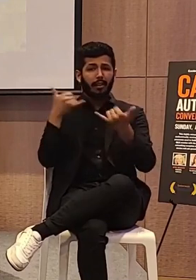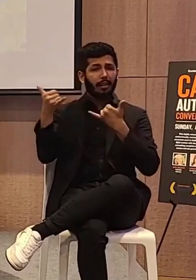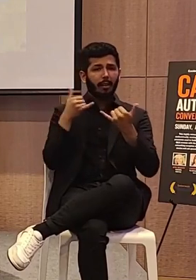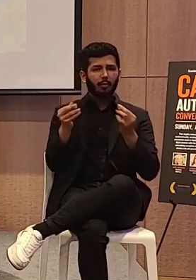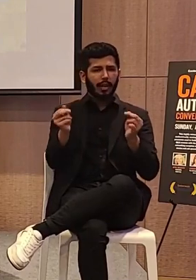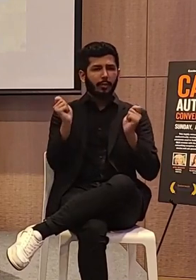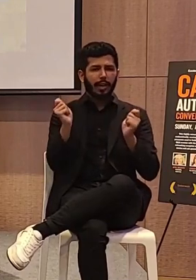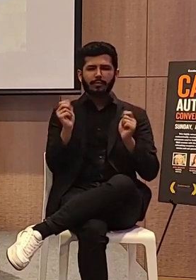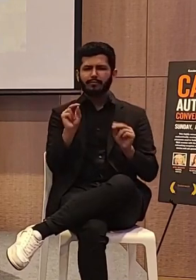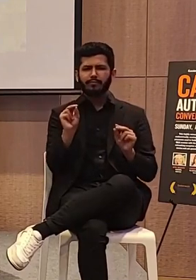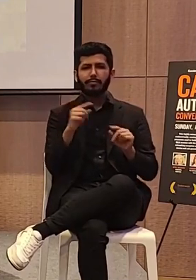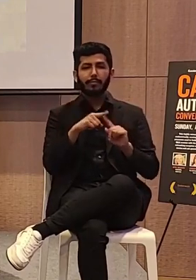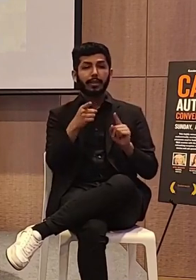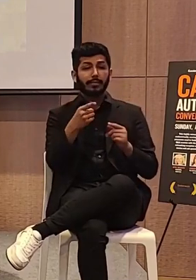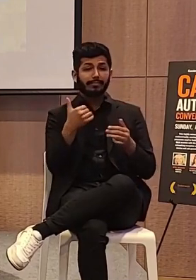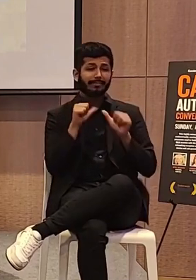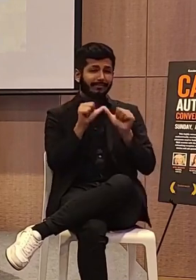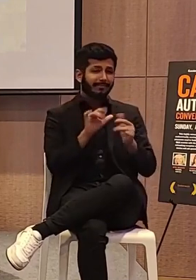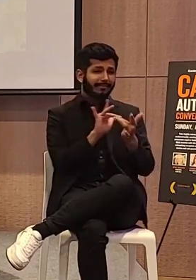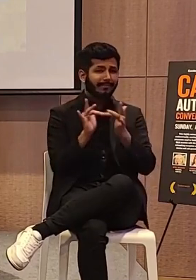community so that you have a support system.